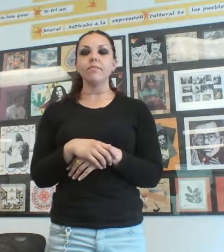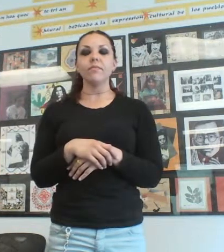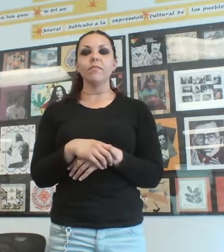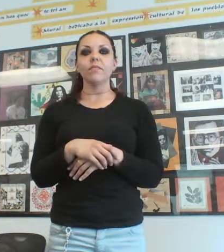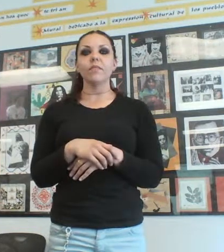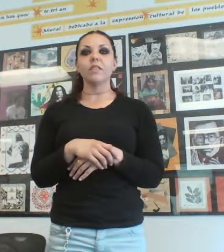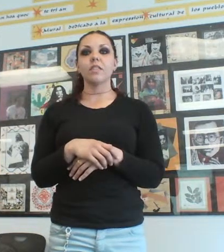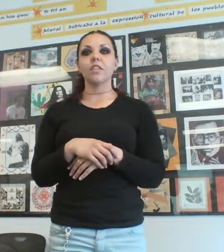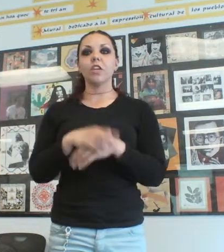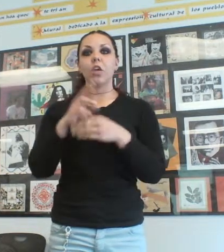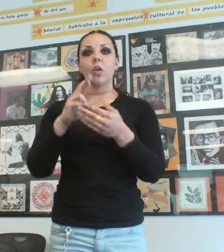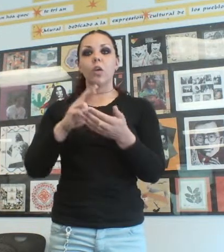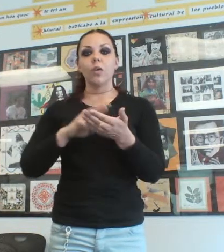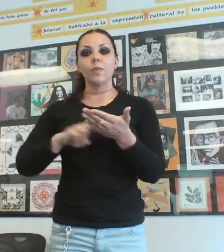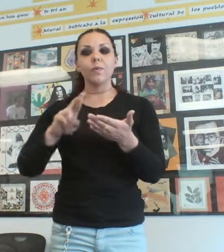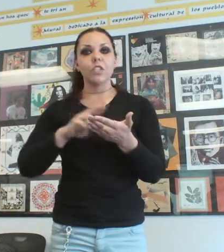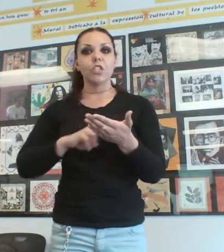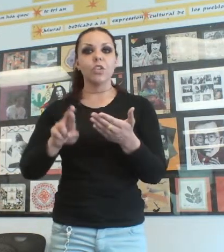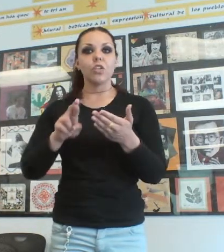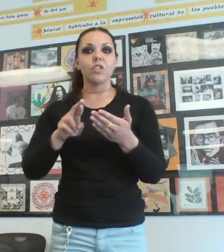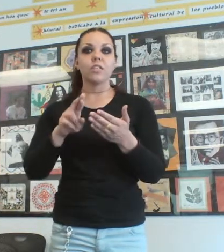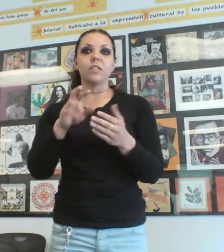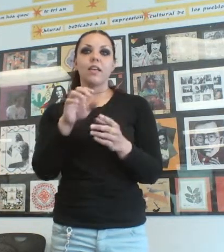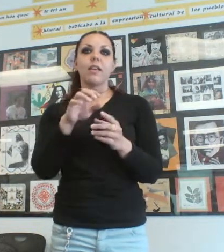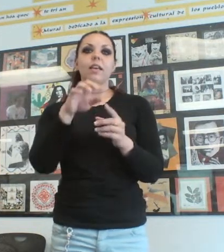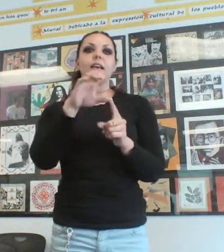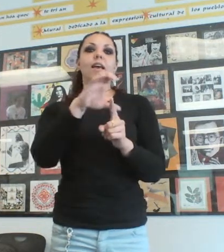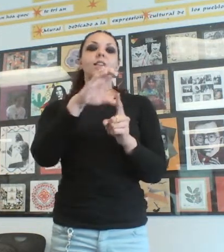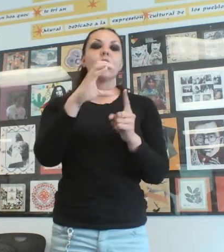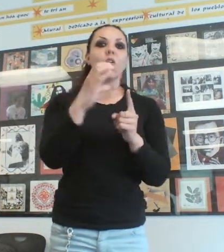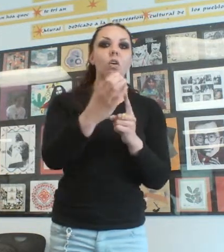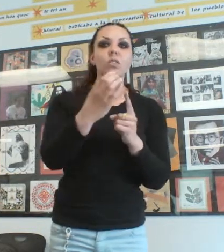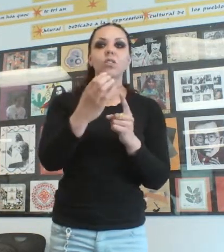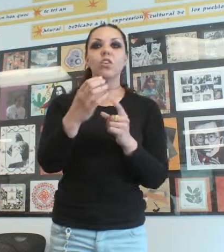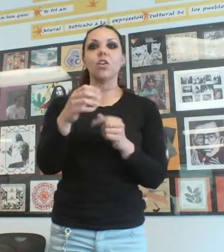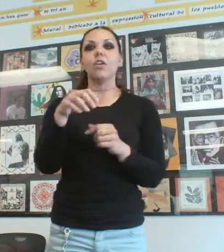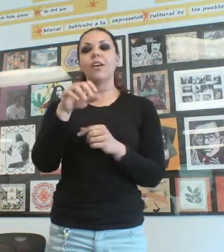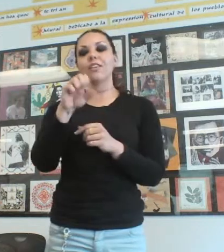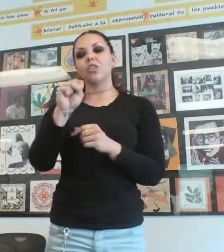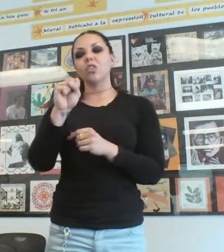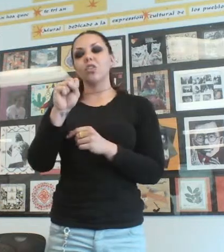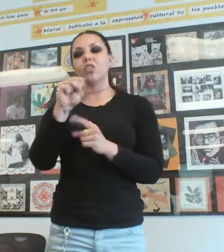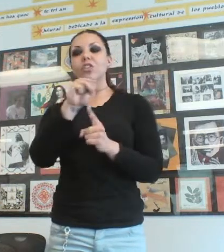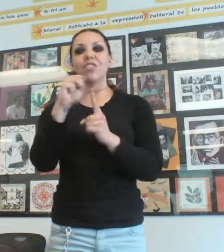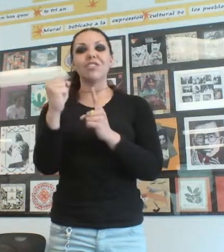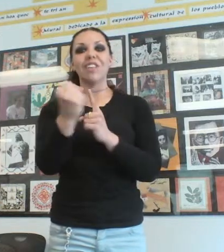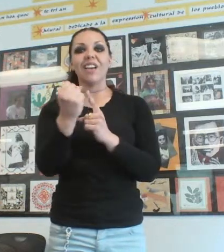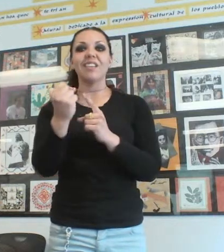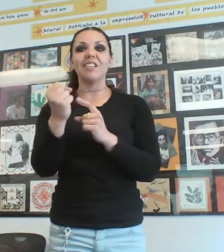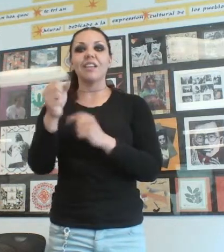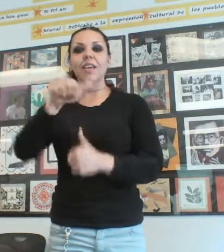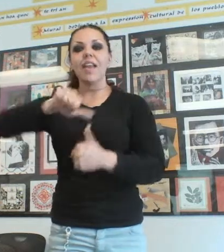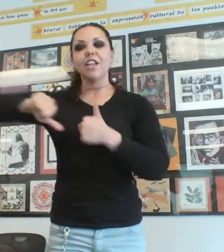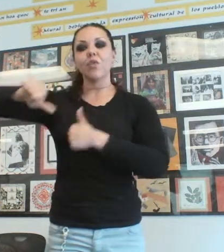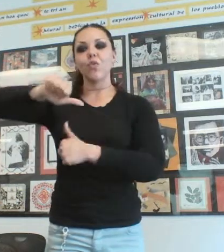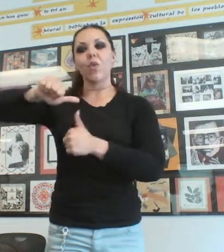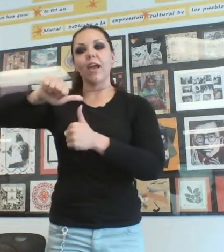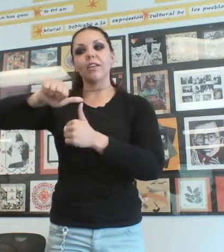cultures, the communities, the norms, the traditions of the interaction between the people. Does that make sense?